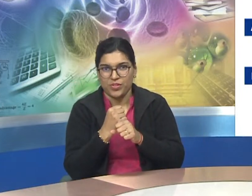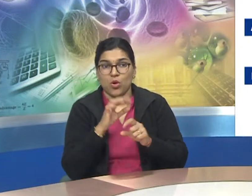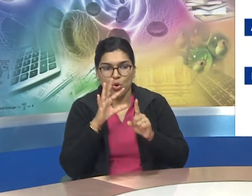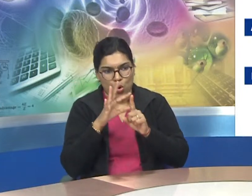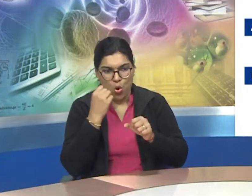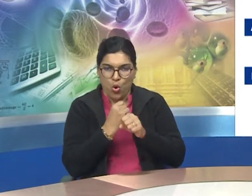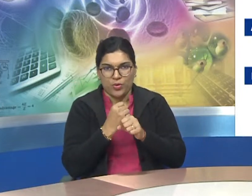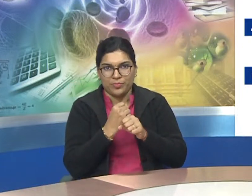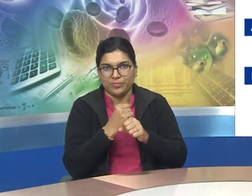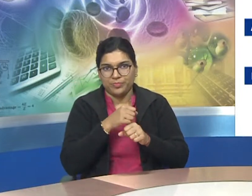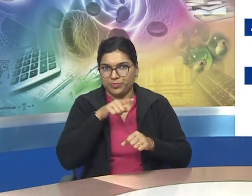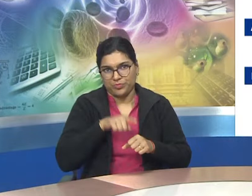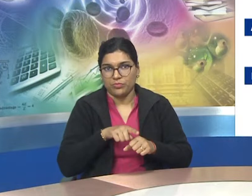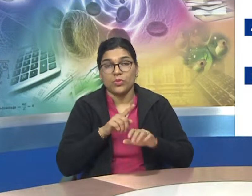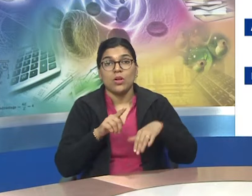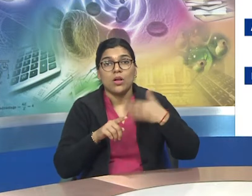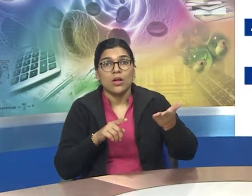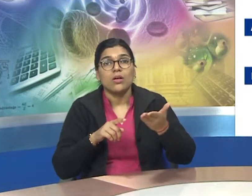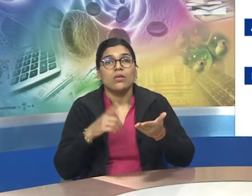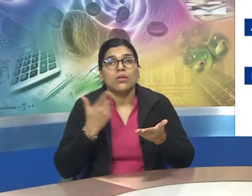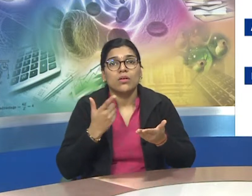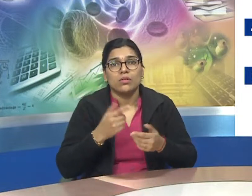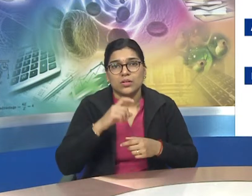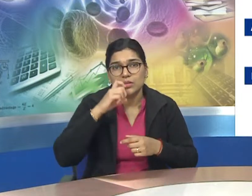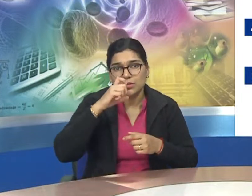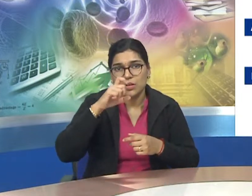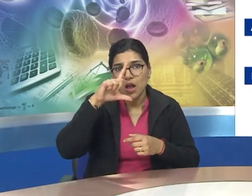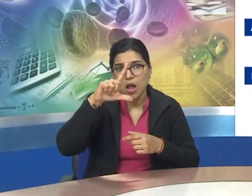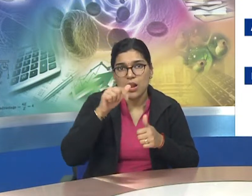The statement is, the dog chased the cat.